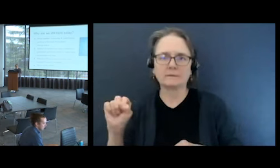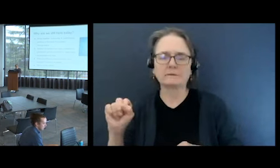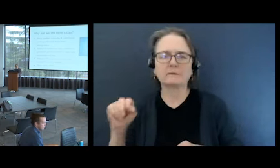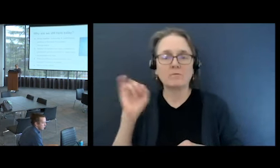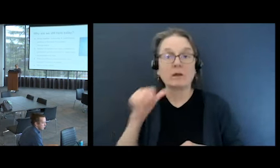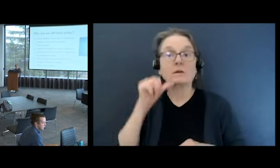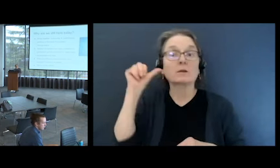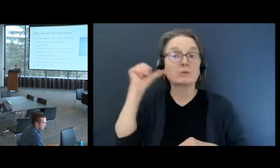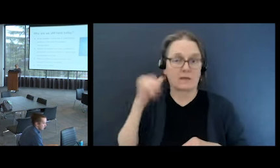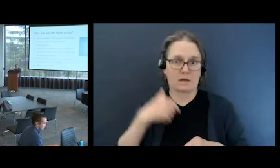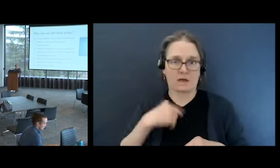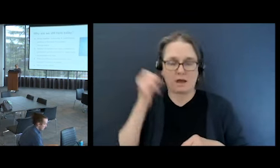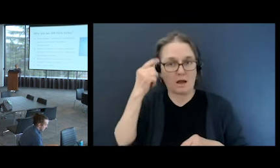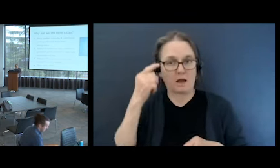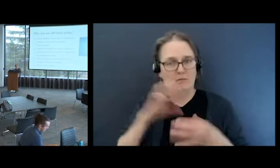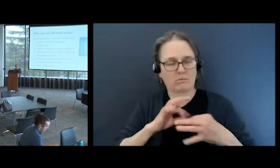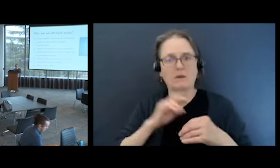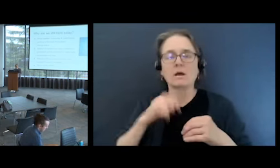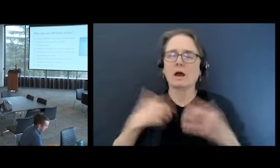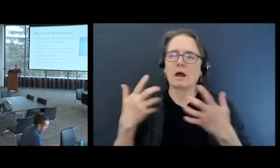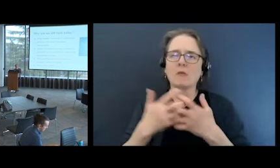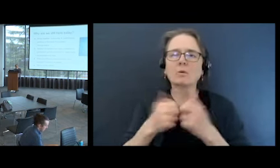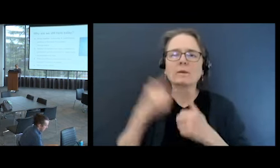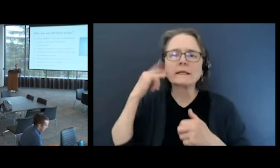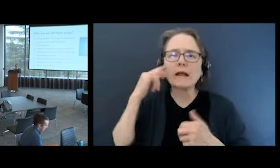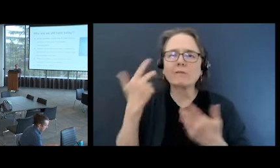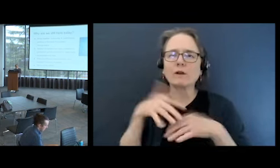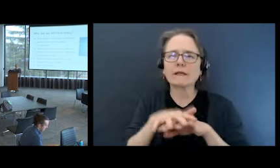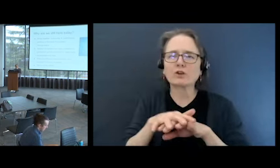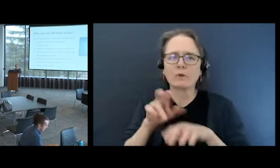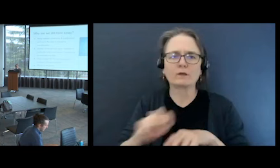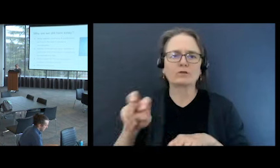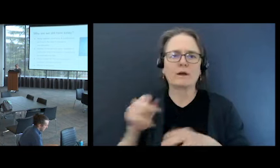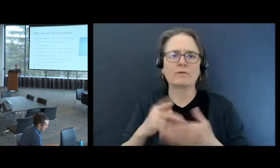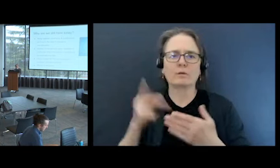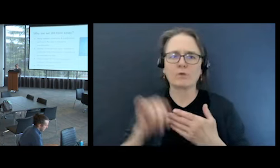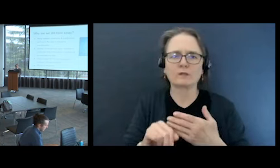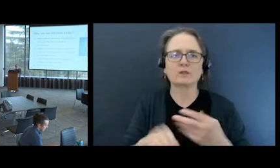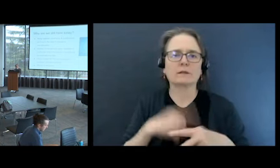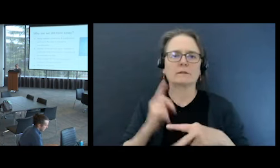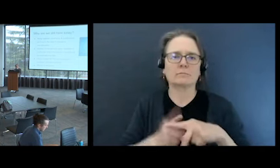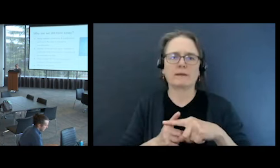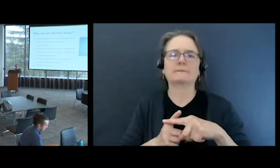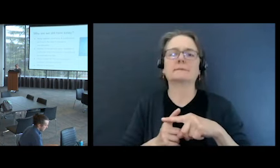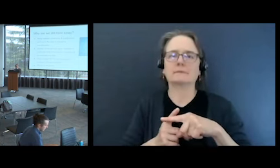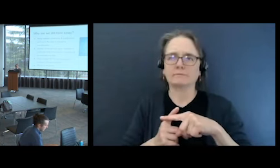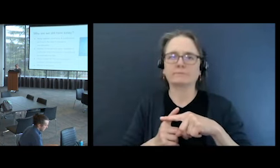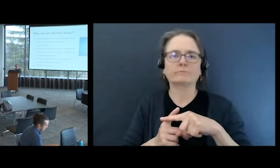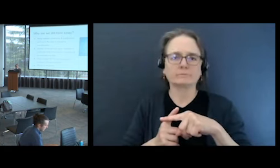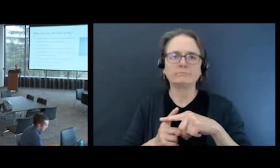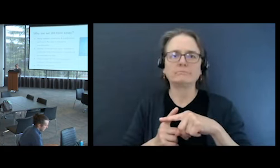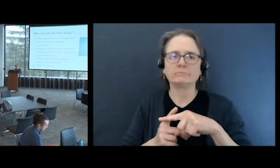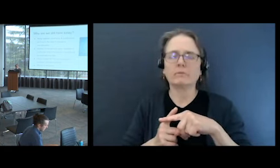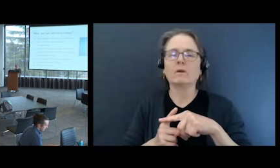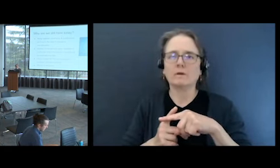Travel Project, I also am working on creating a combined data set on which to